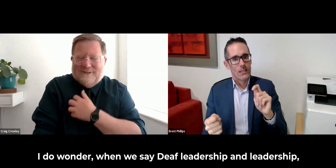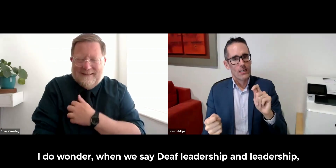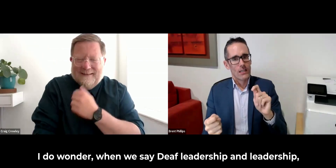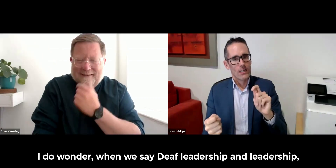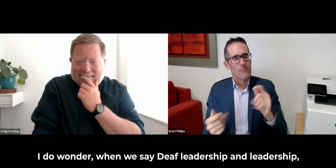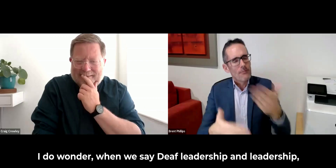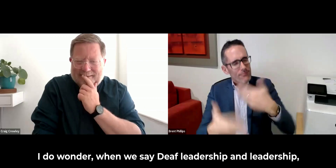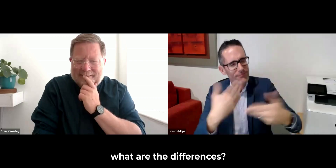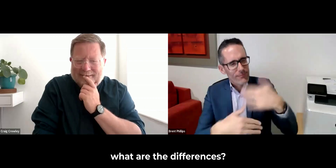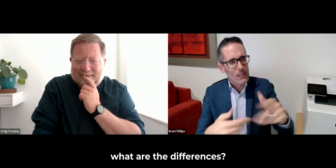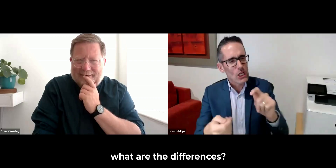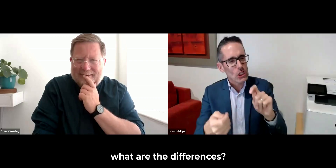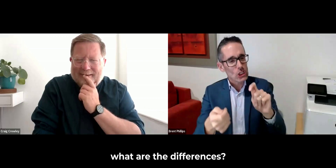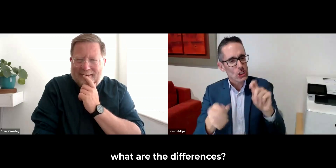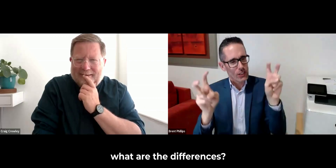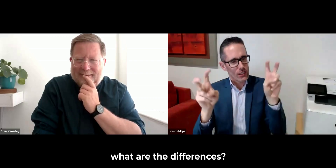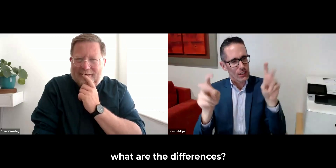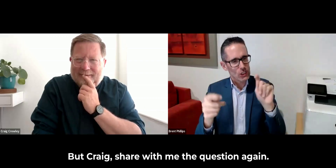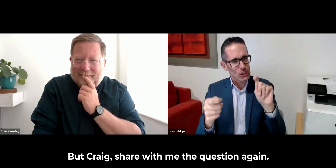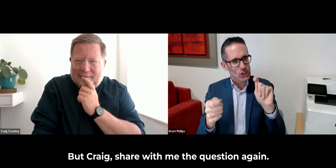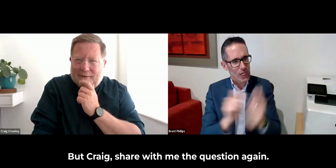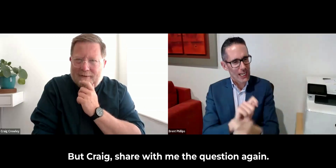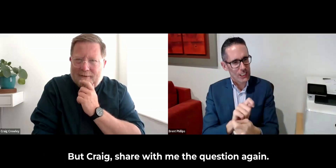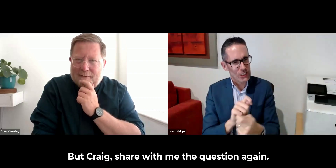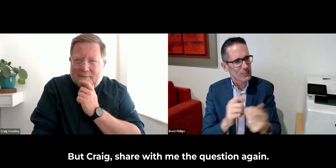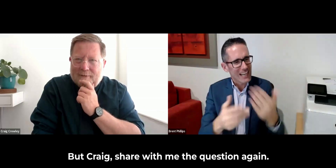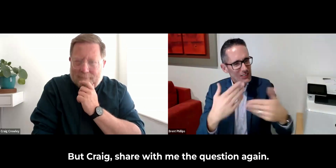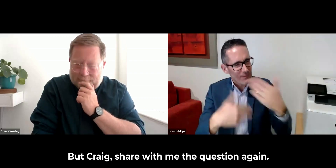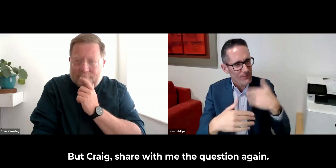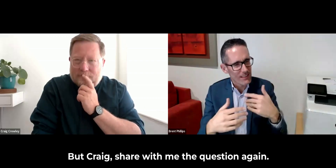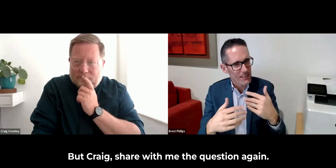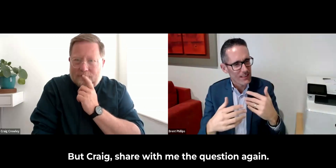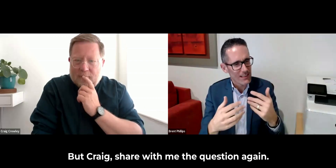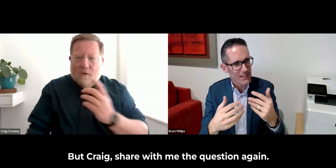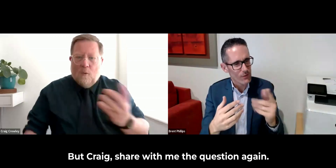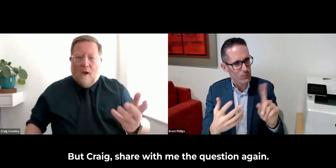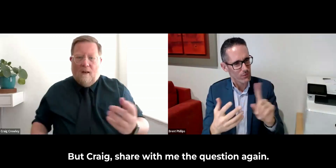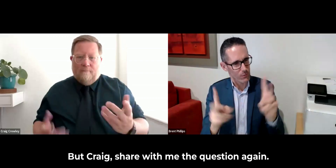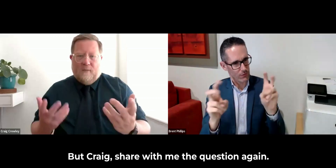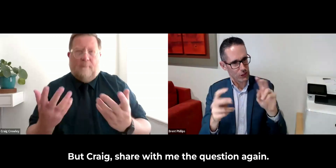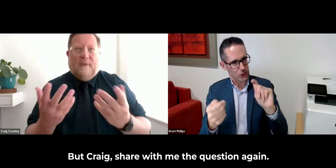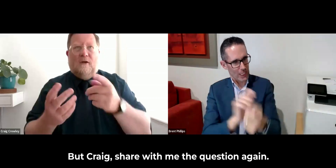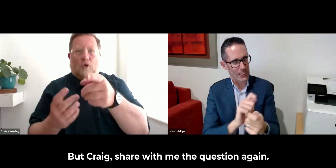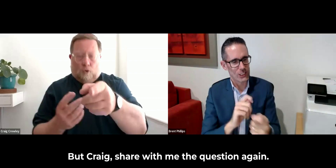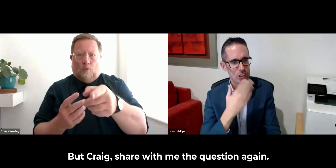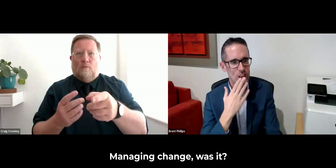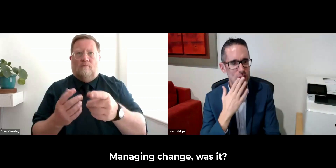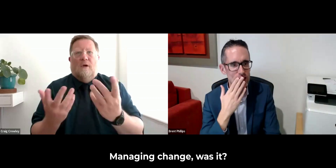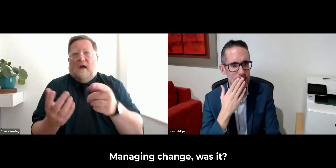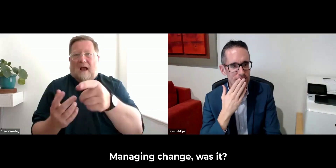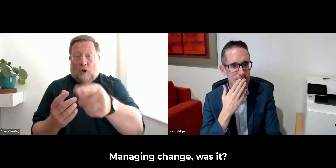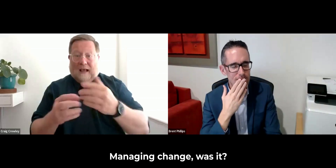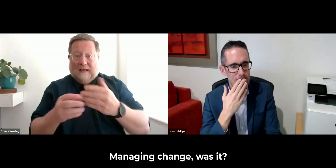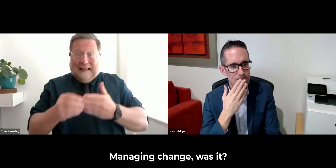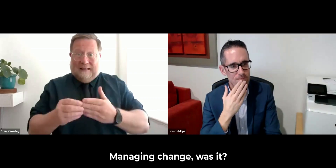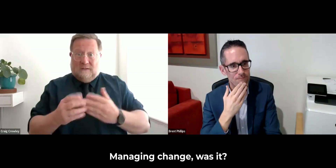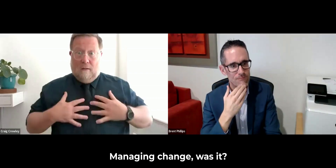leadership and leadership, what are the differences? But Craig, share with me the question again. Managing change, was